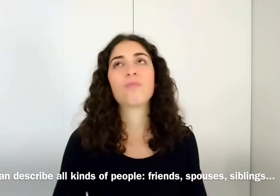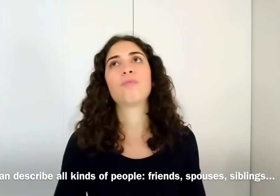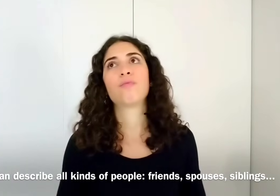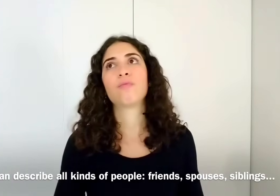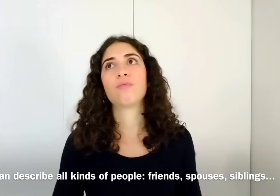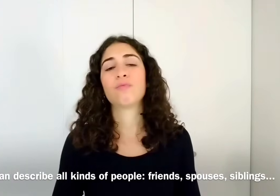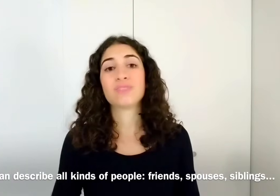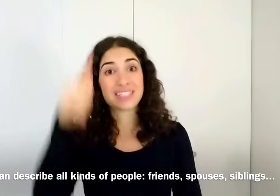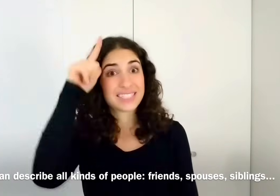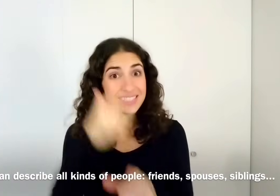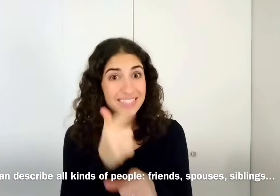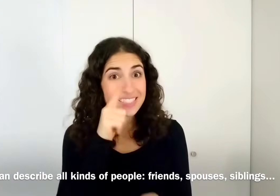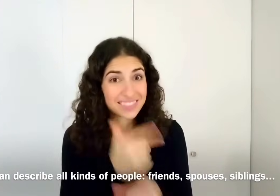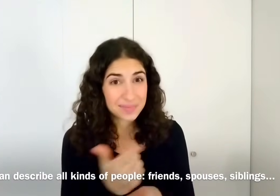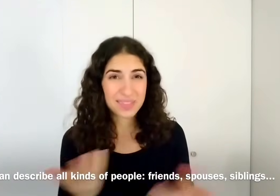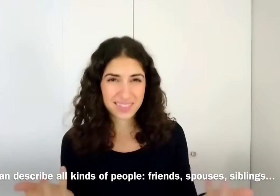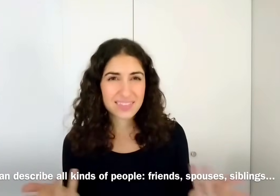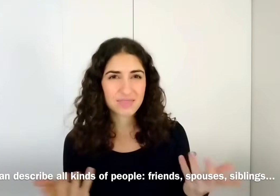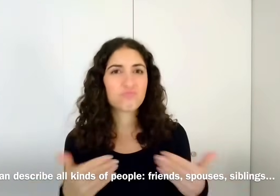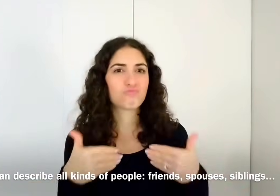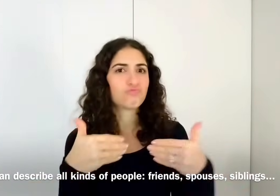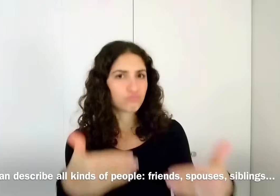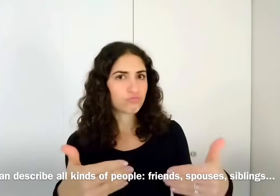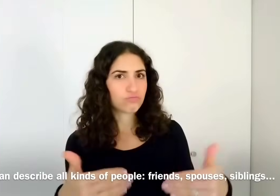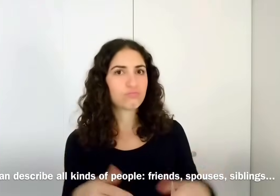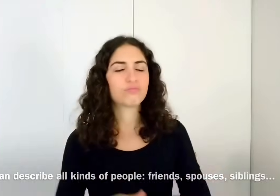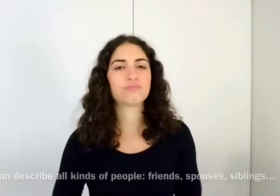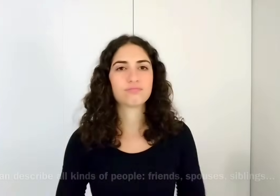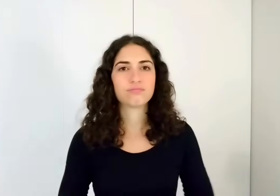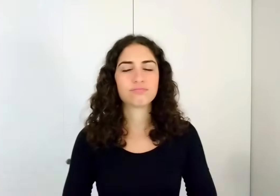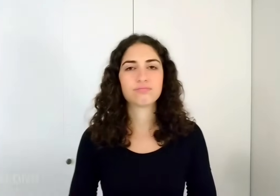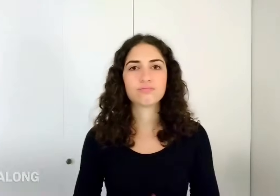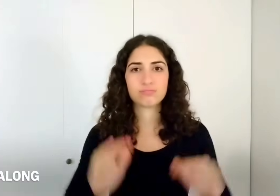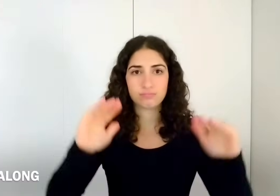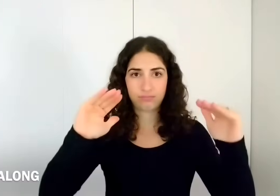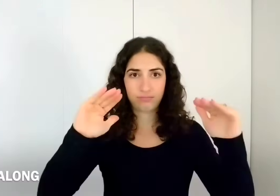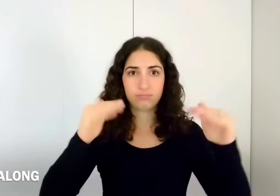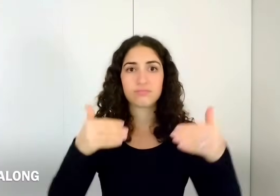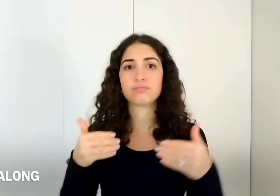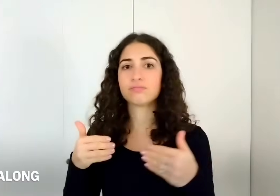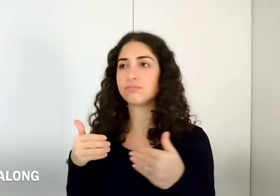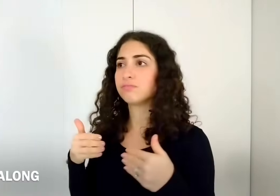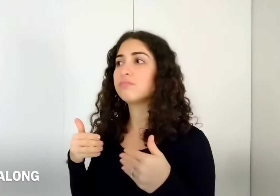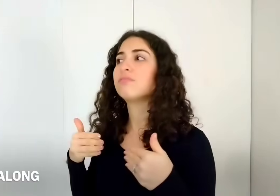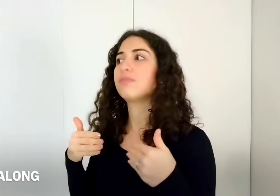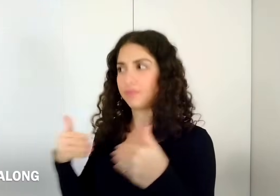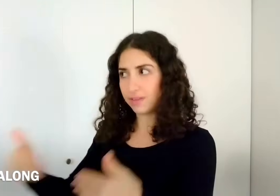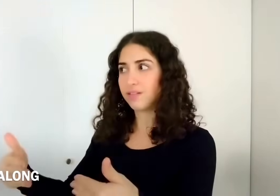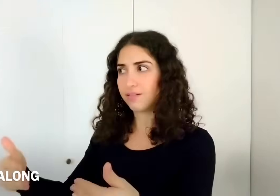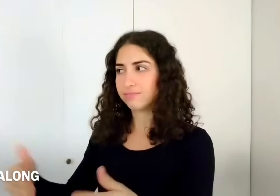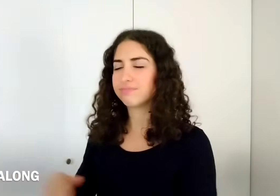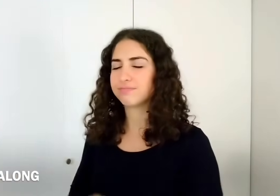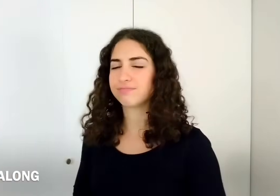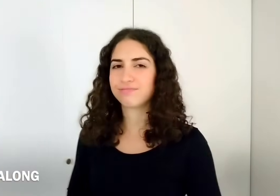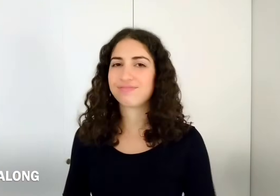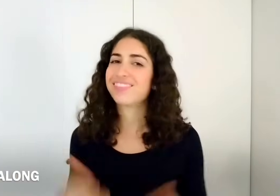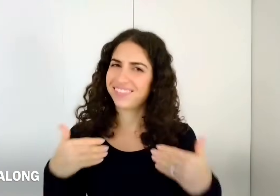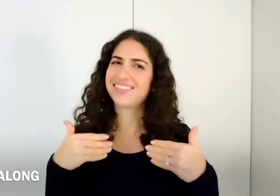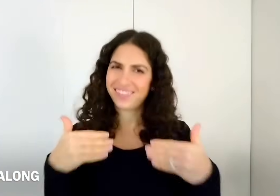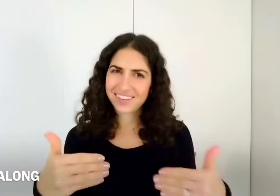spouses, siblings, right? Get along. So again, that's the hand shape, get along well.